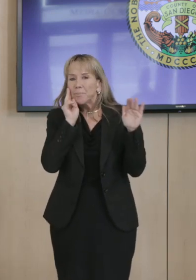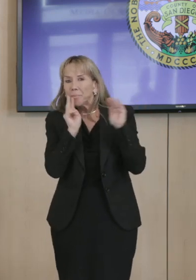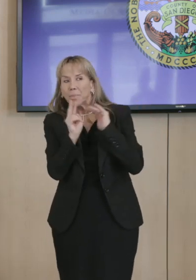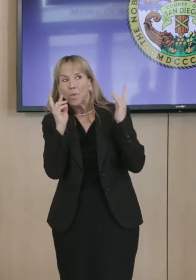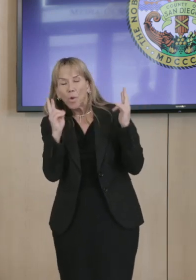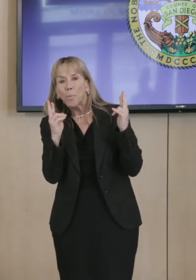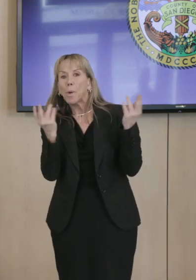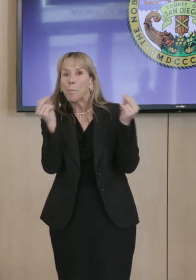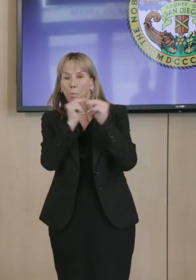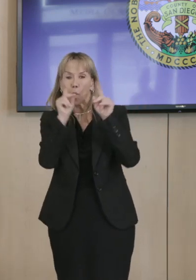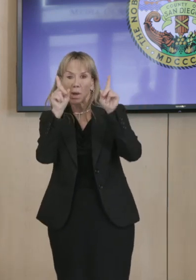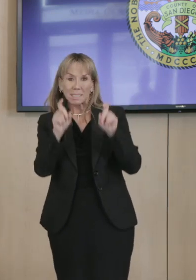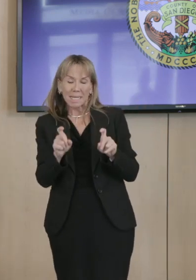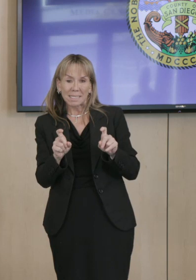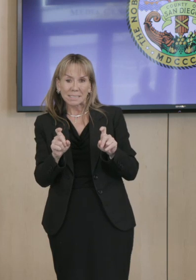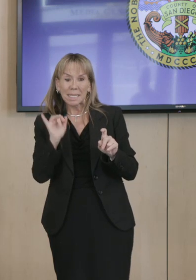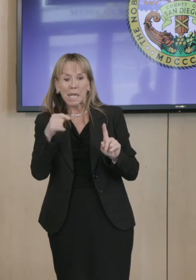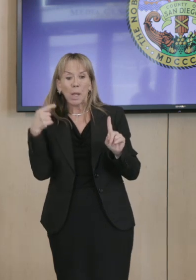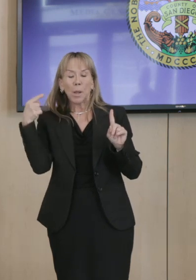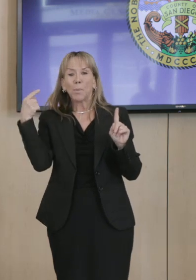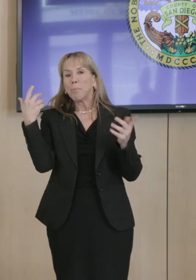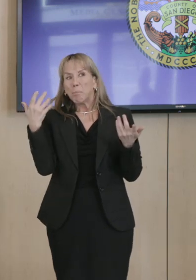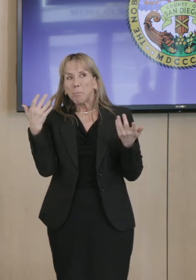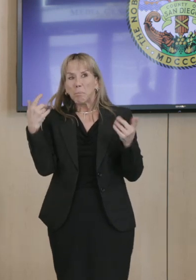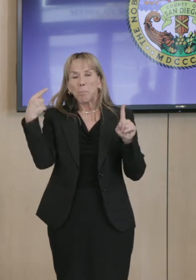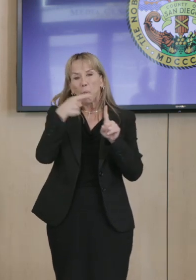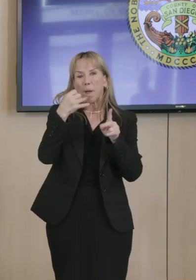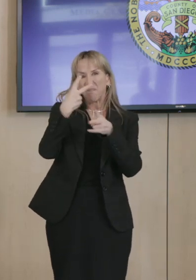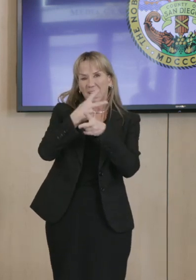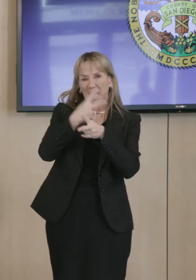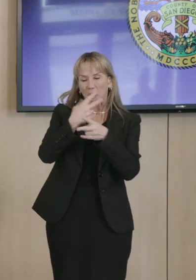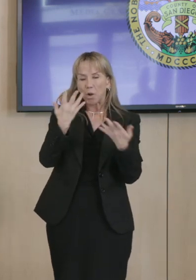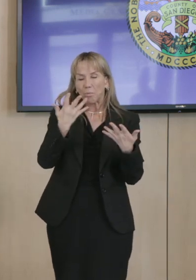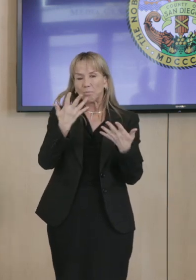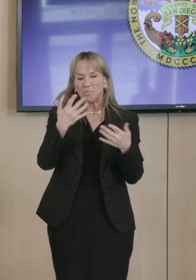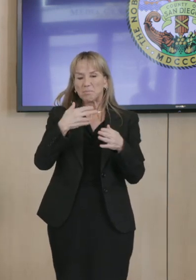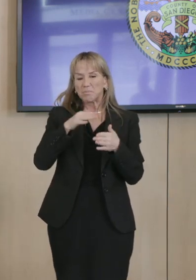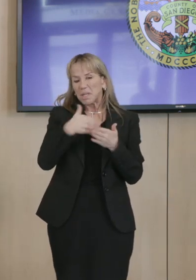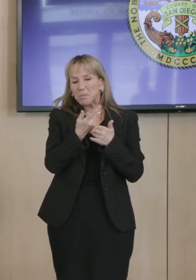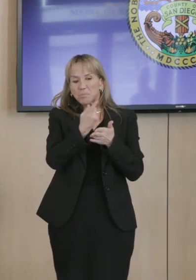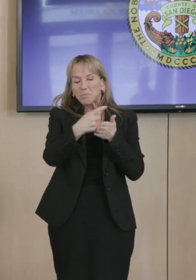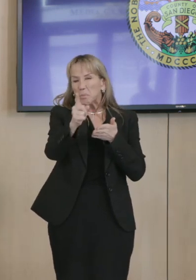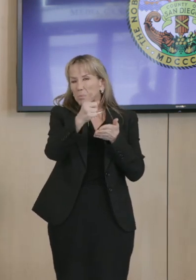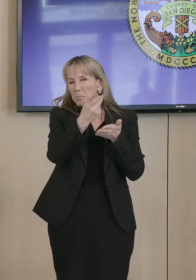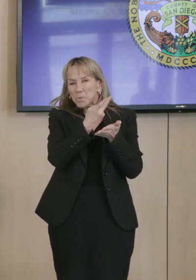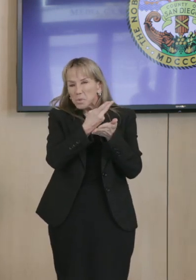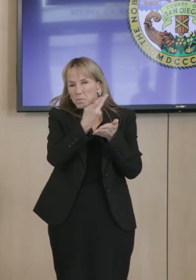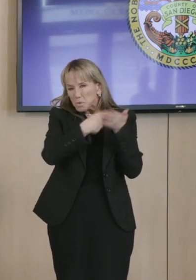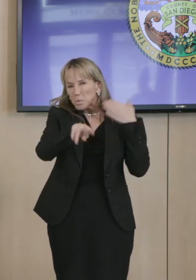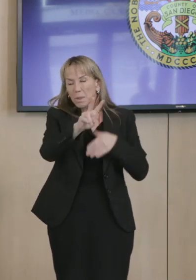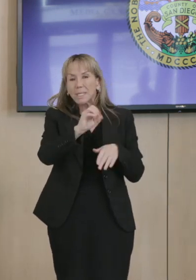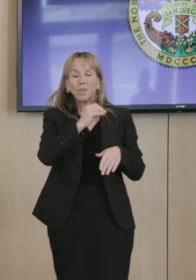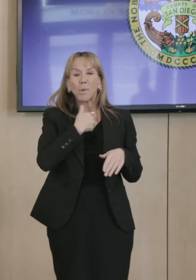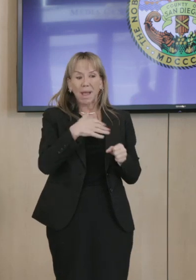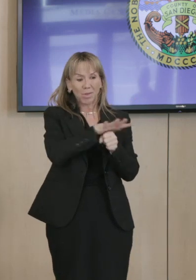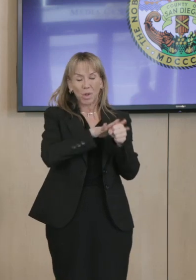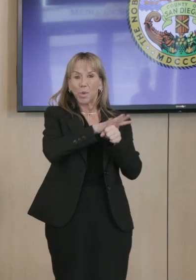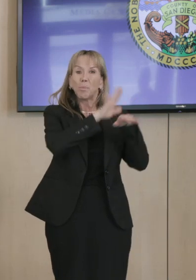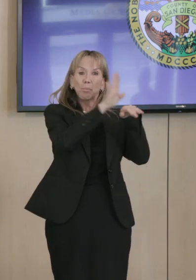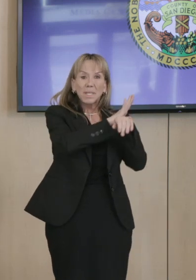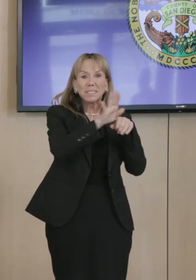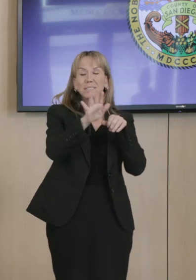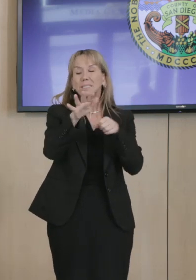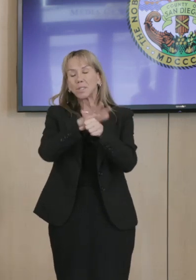that may be indeed point-of-care tests within the next couple of weeks. We have local entrepreneurs and research